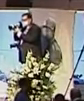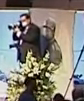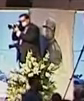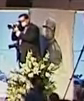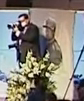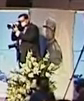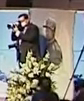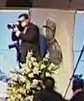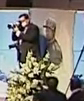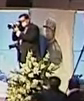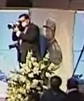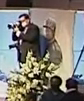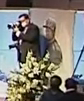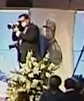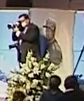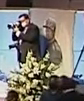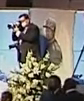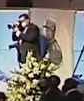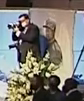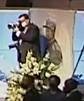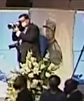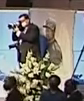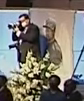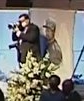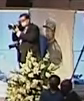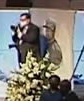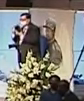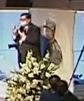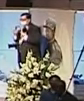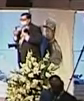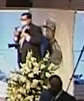As you're seated, please respect social distancing.